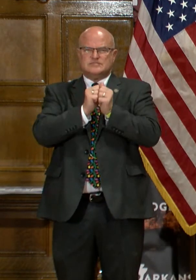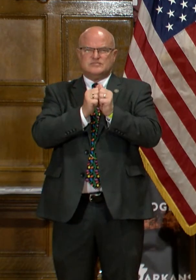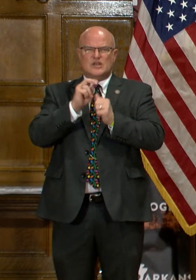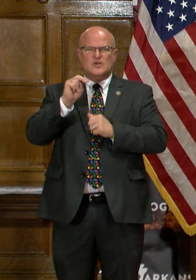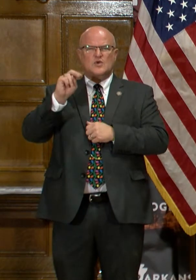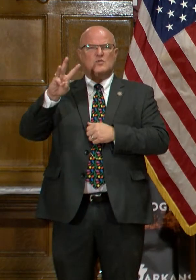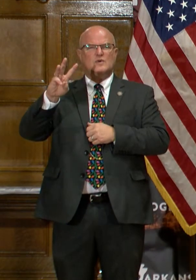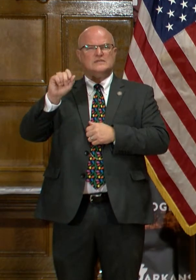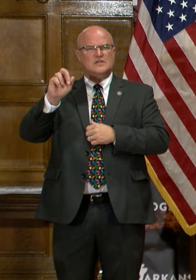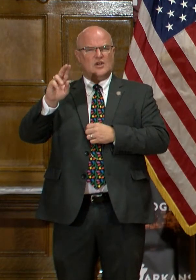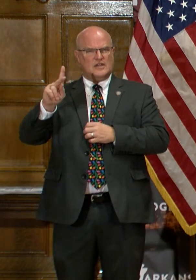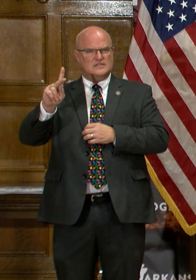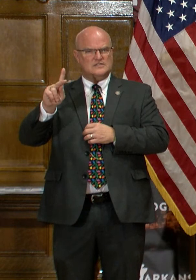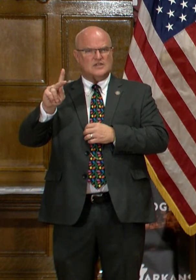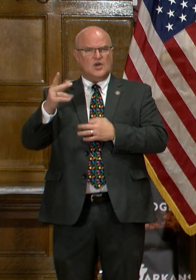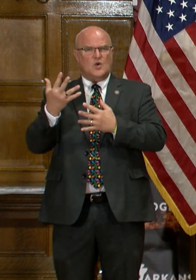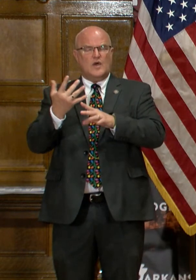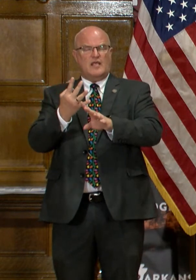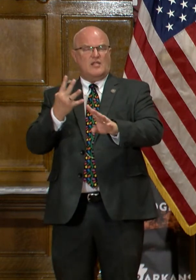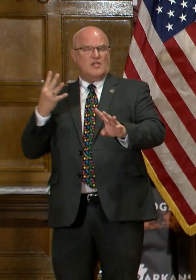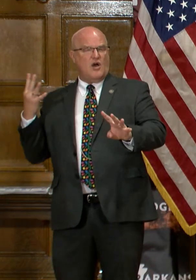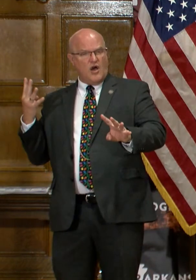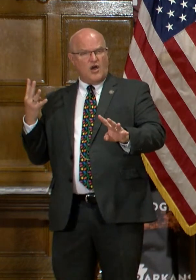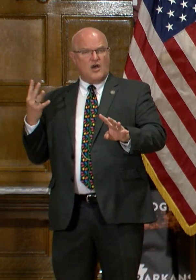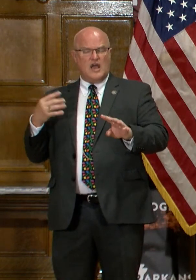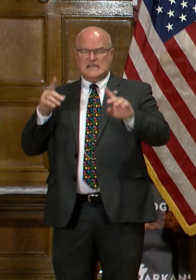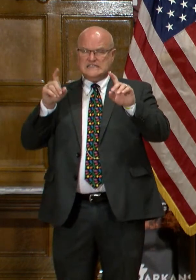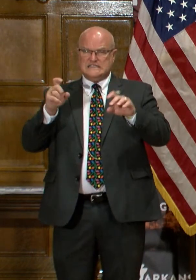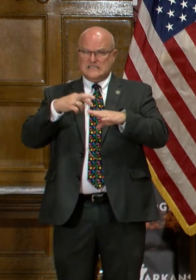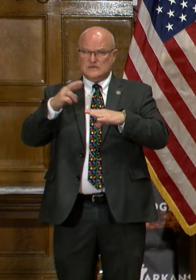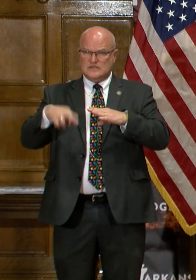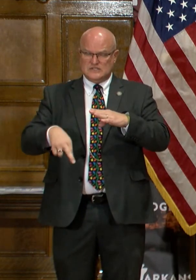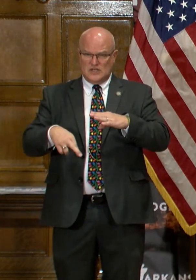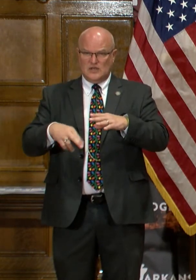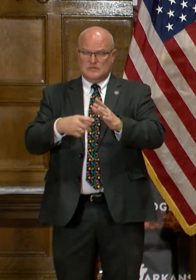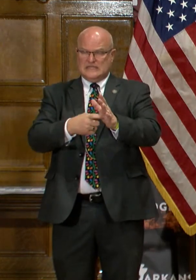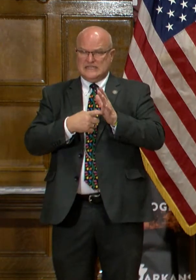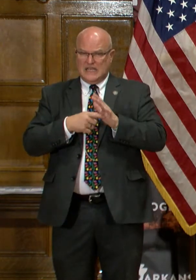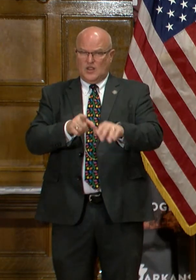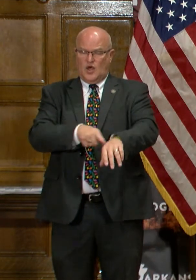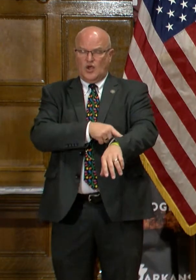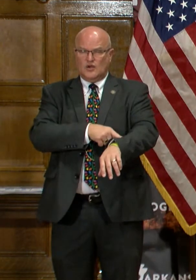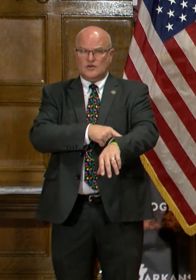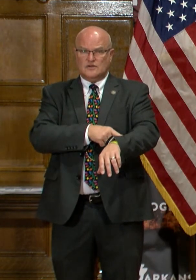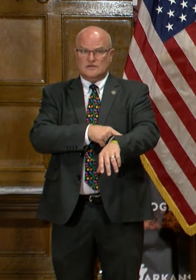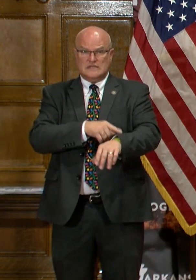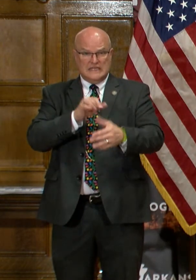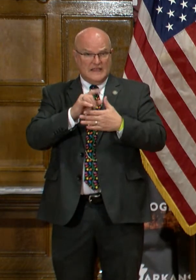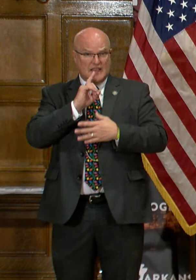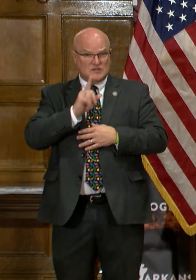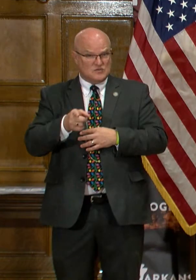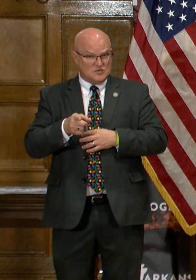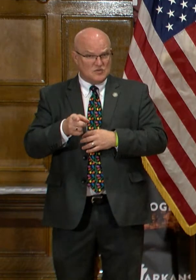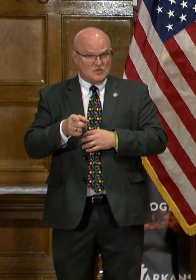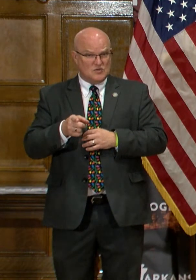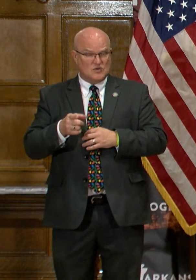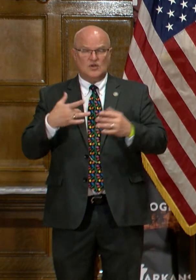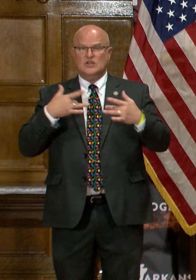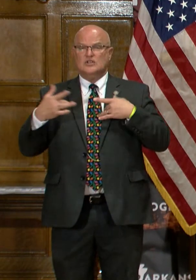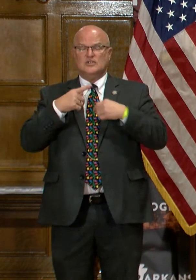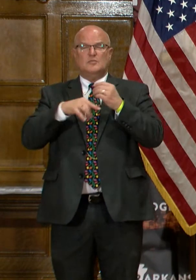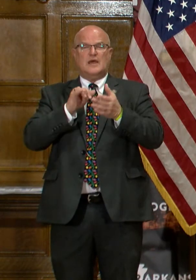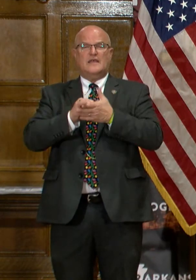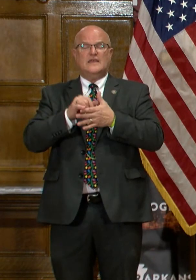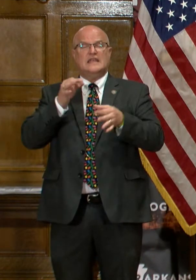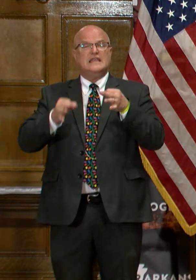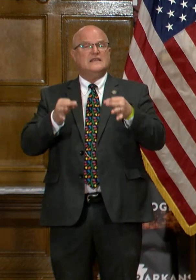Northwest Arkansas, waits are long and getting test results takes even longer. Is that true? Are you concerned about